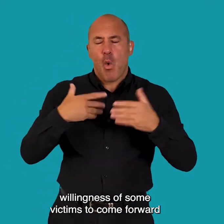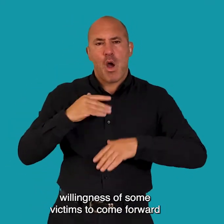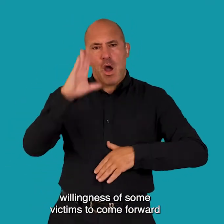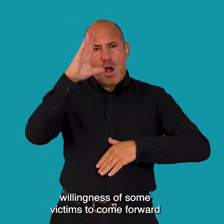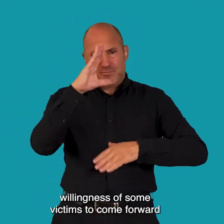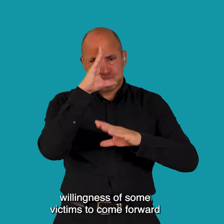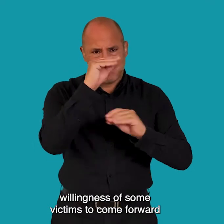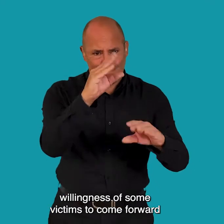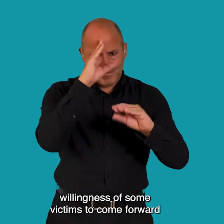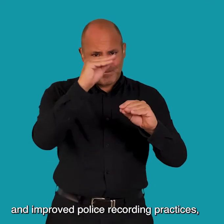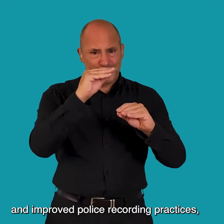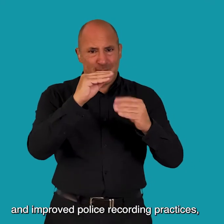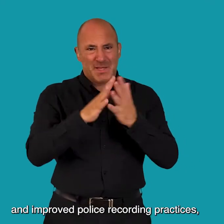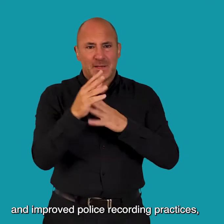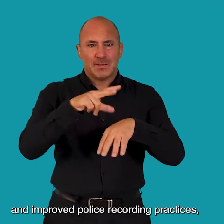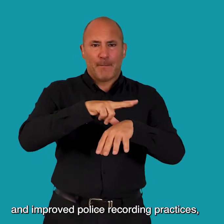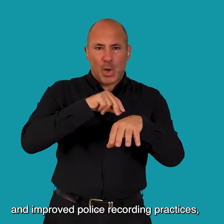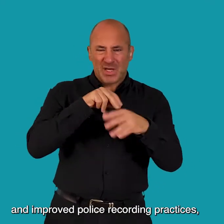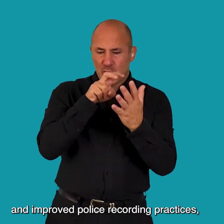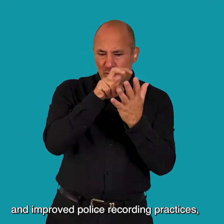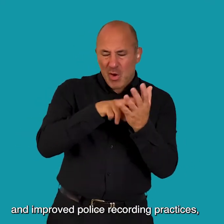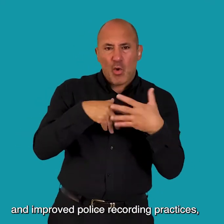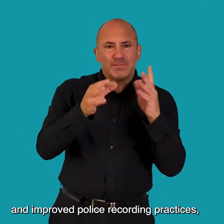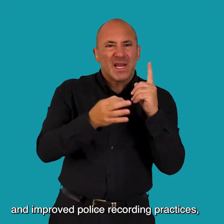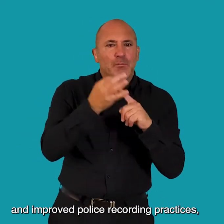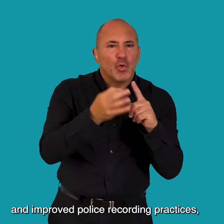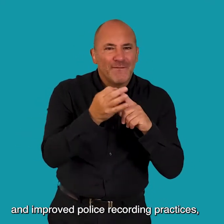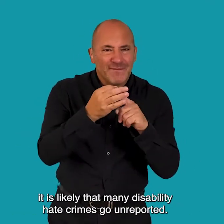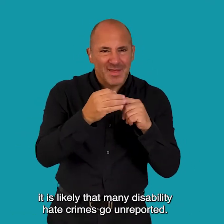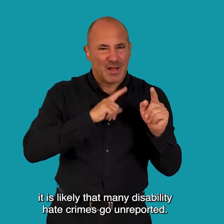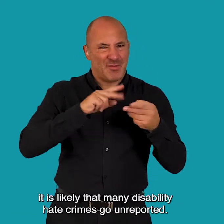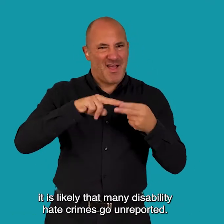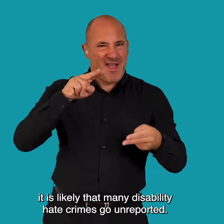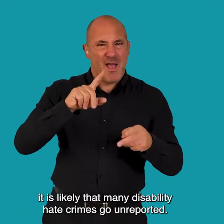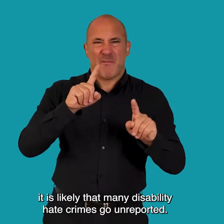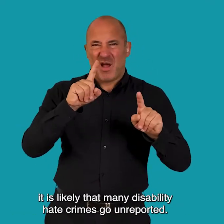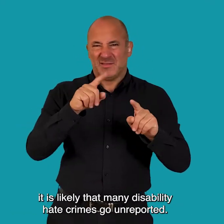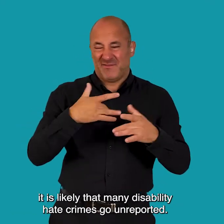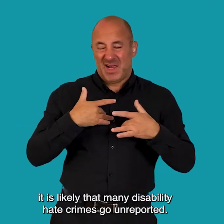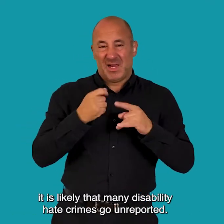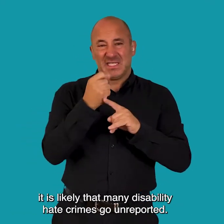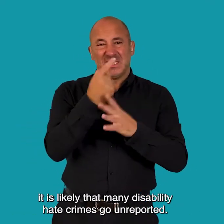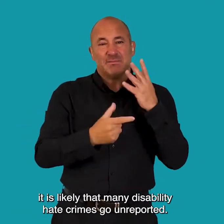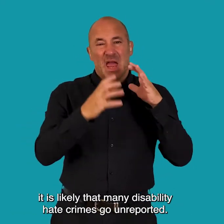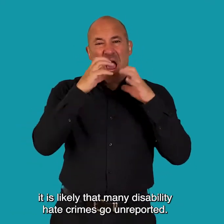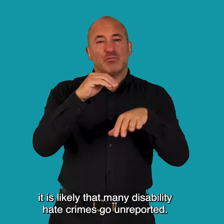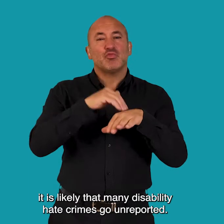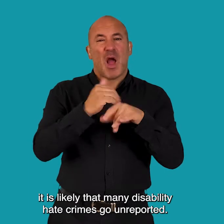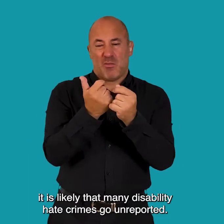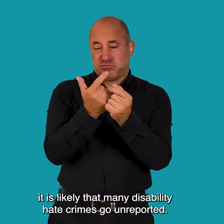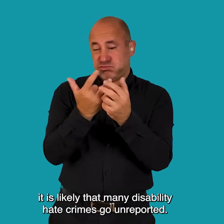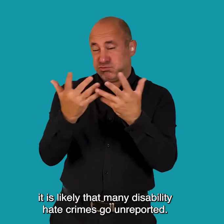come forward and improve police recording practices, it is likely that many disability hate crimes go